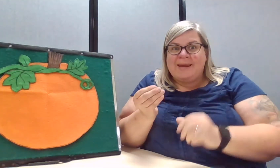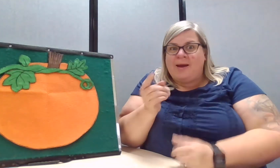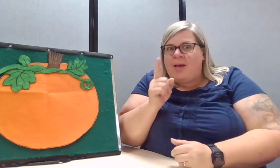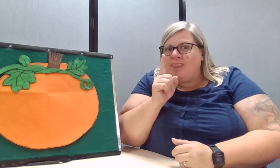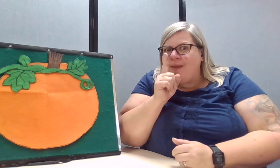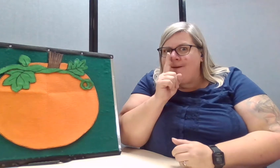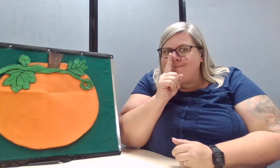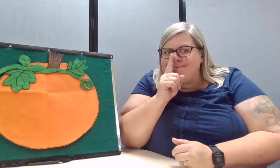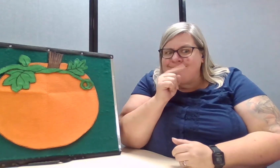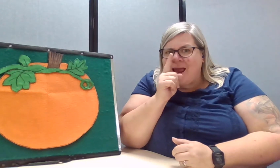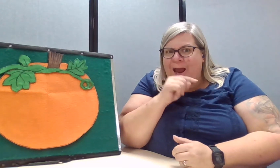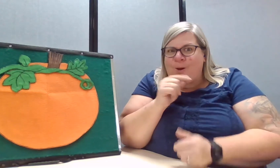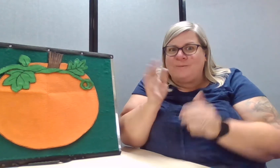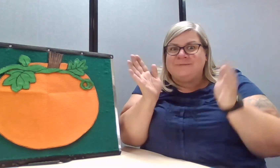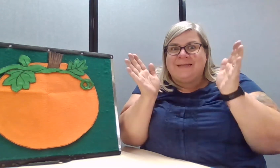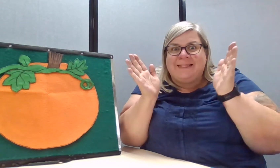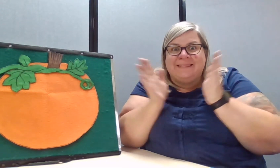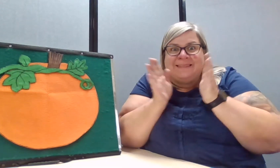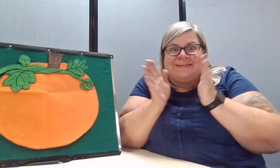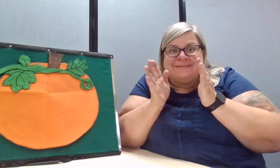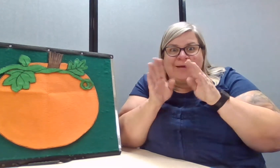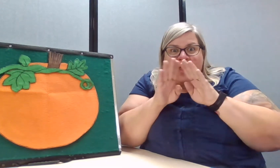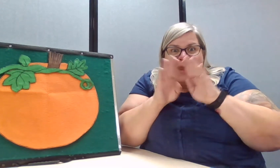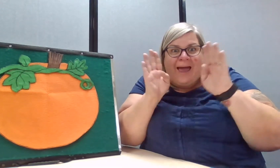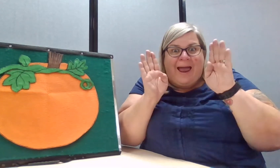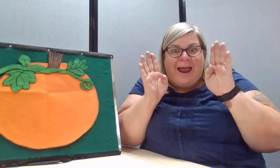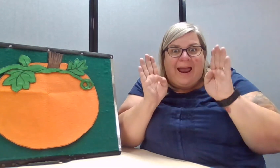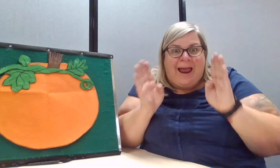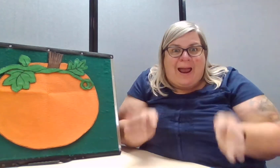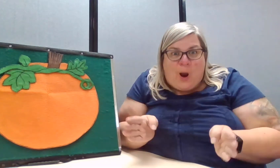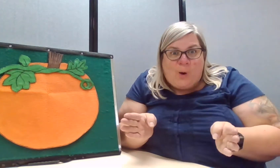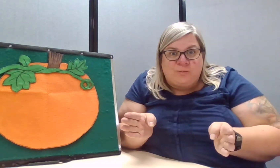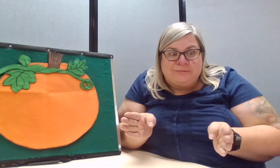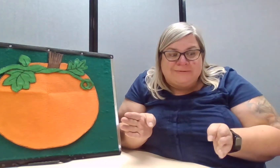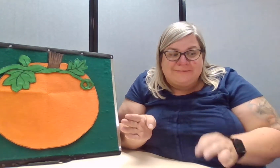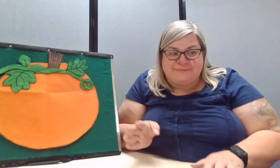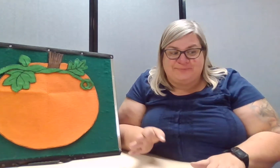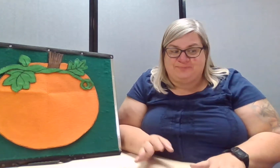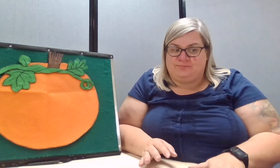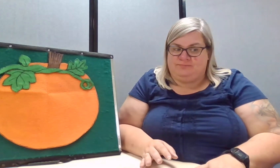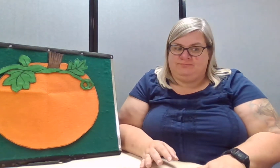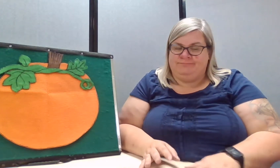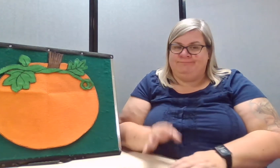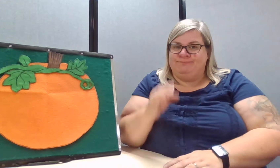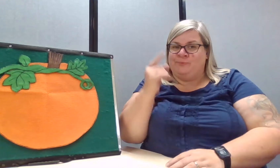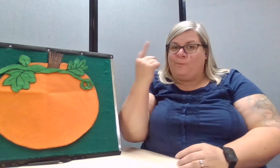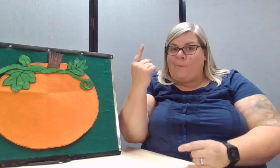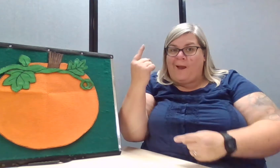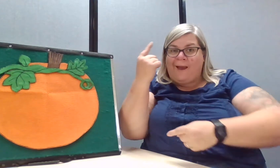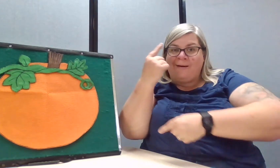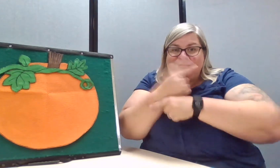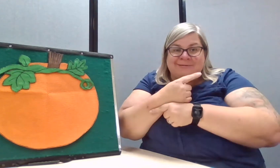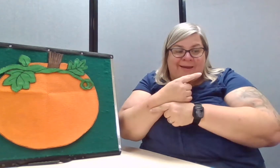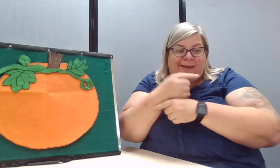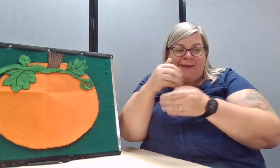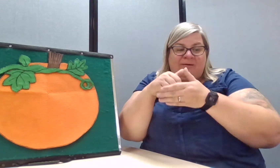Our story now is The Mouse's Little House. One